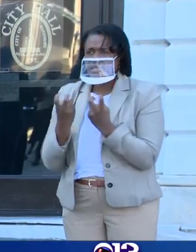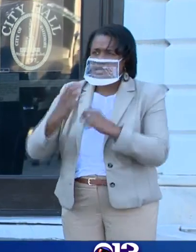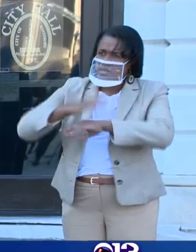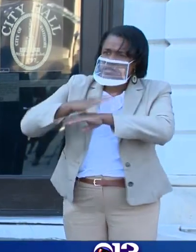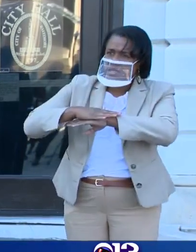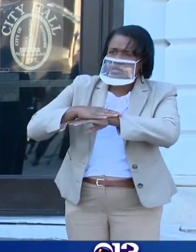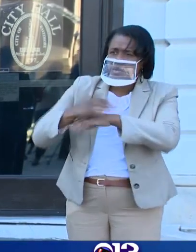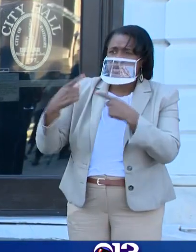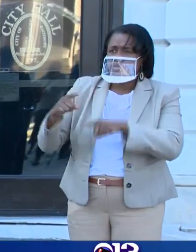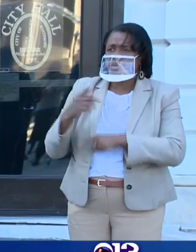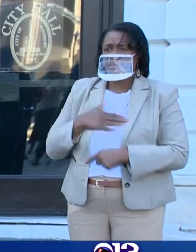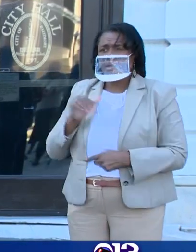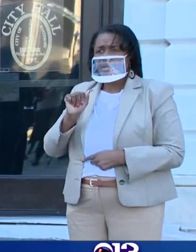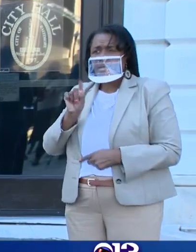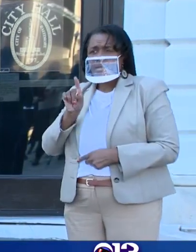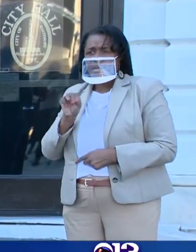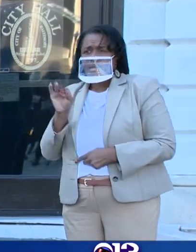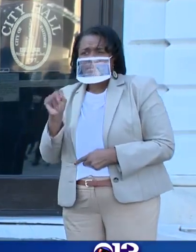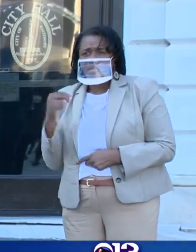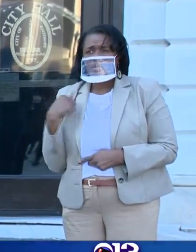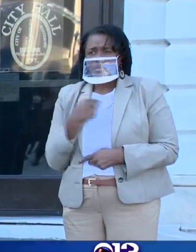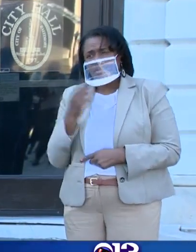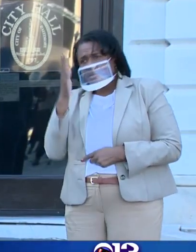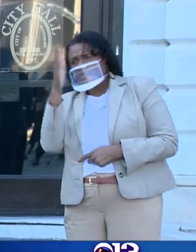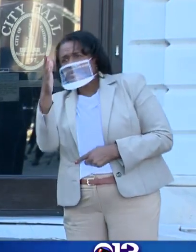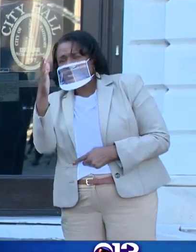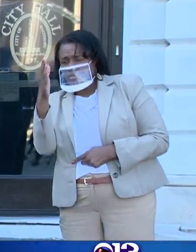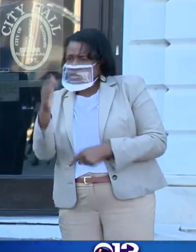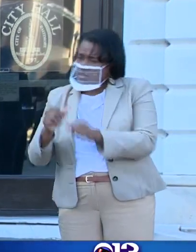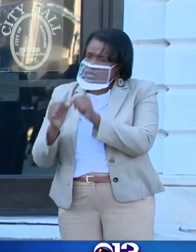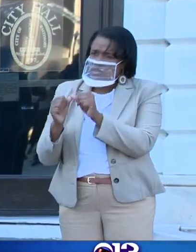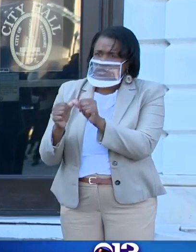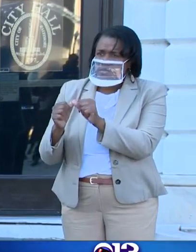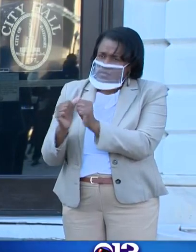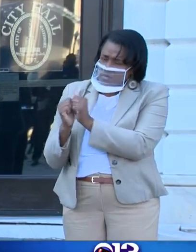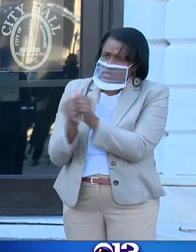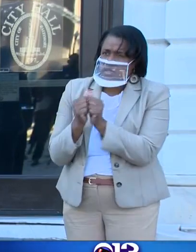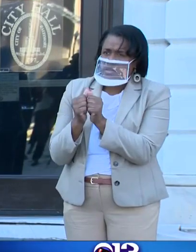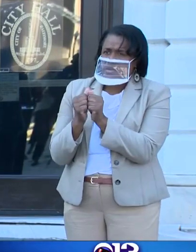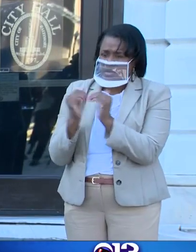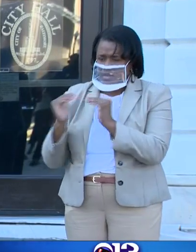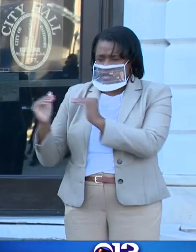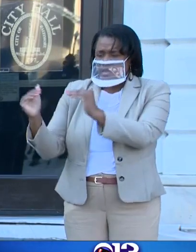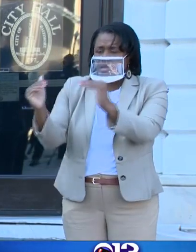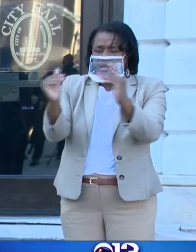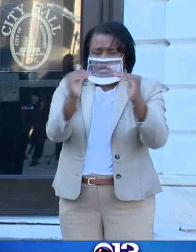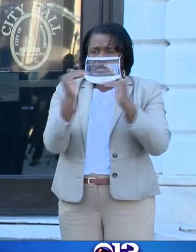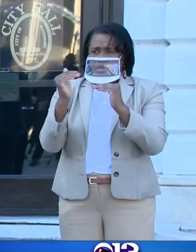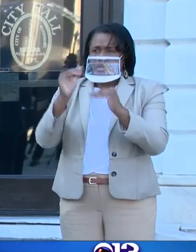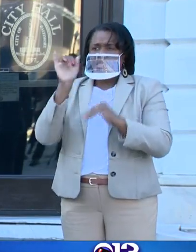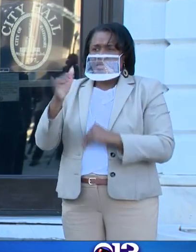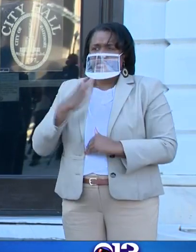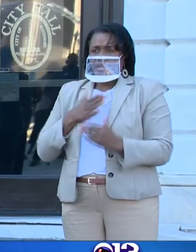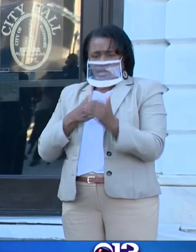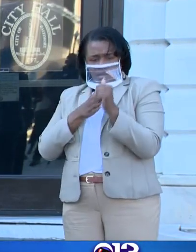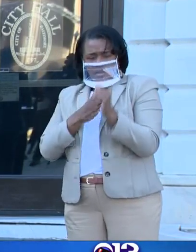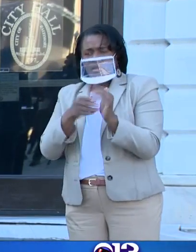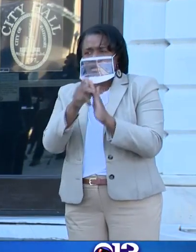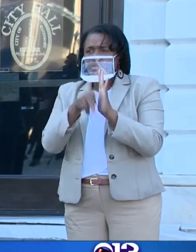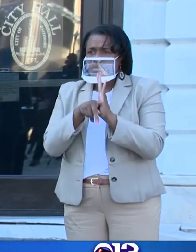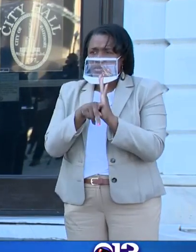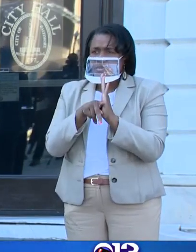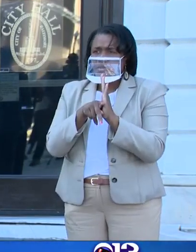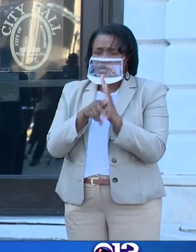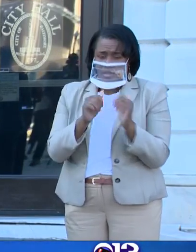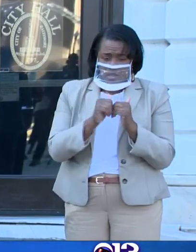administration as we forge this future together. Equity will be my guiding principle, from